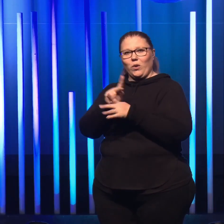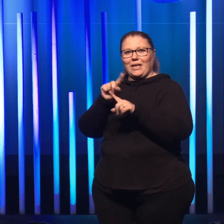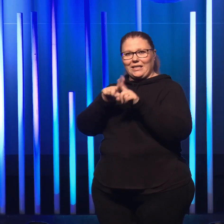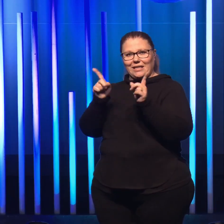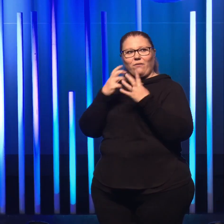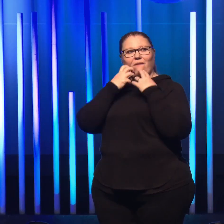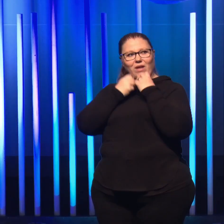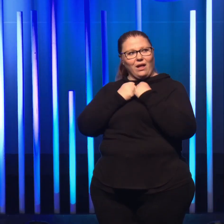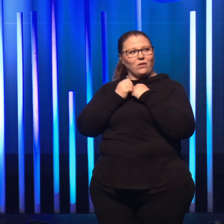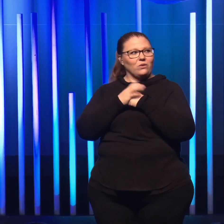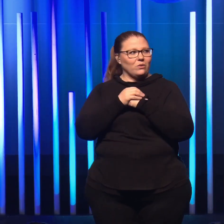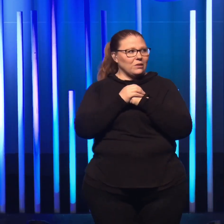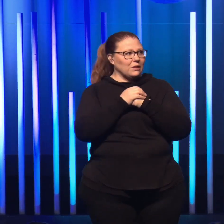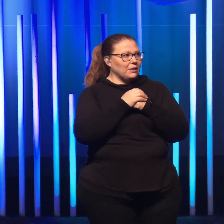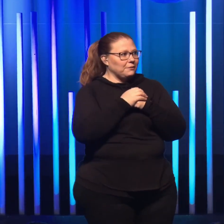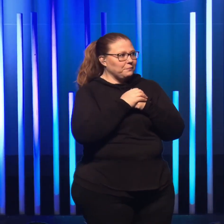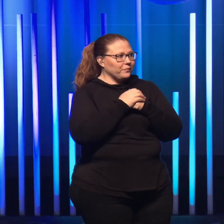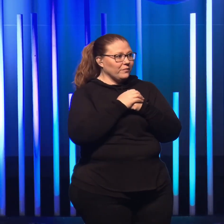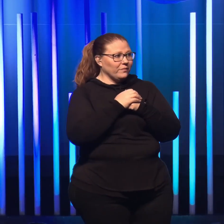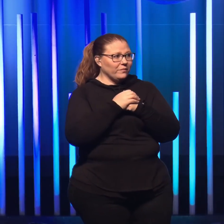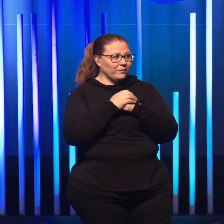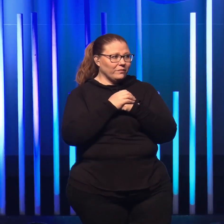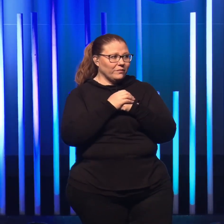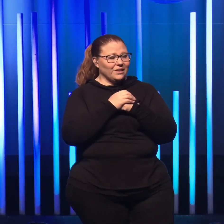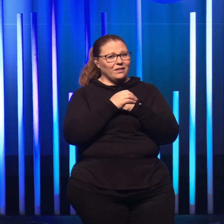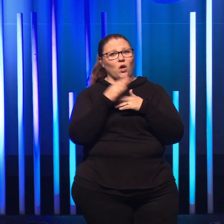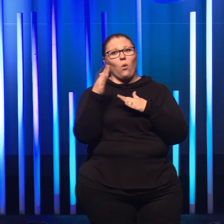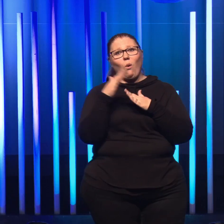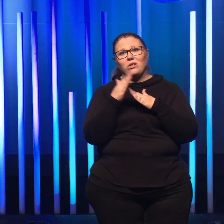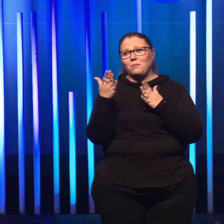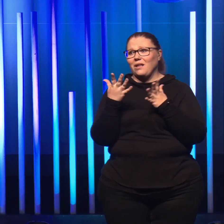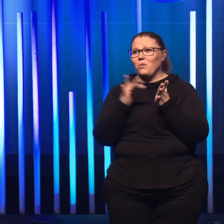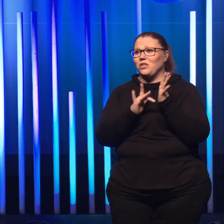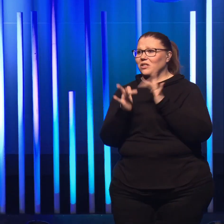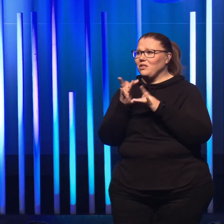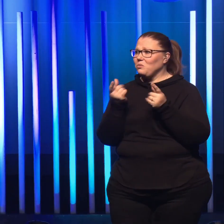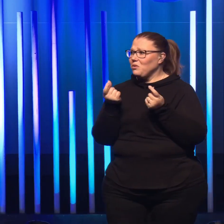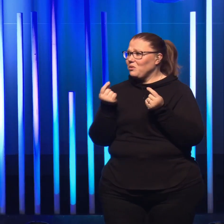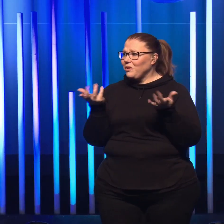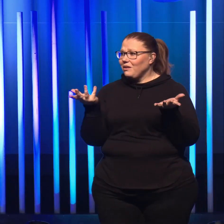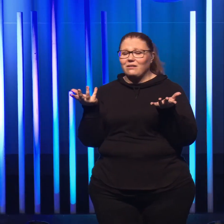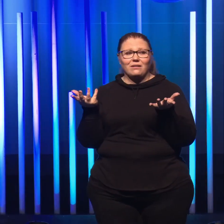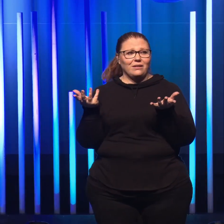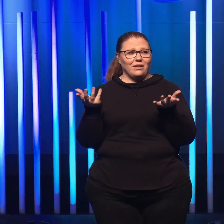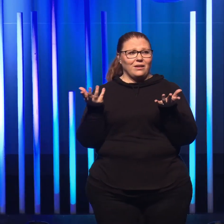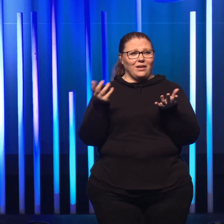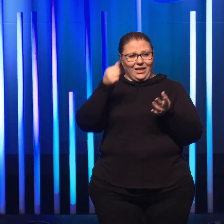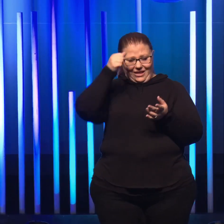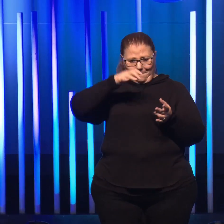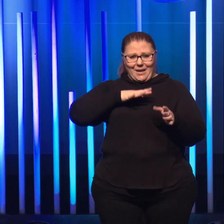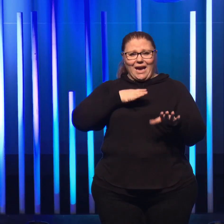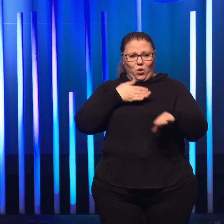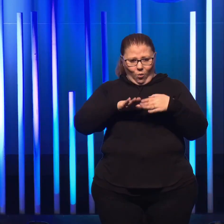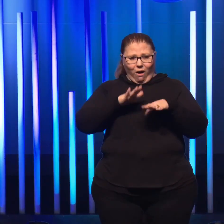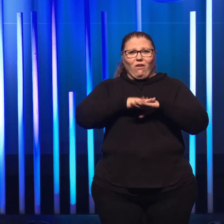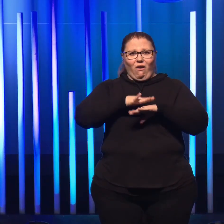values. And so ultimately, what Jesus was doing, this guy who walked this